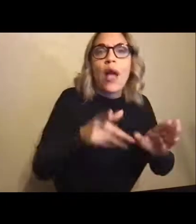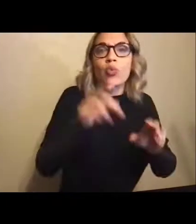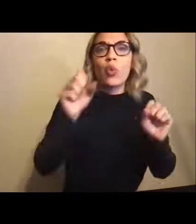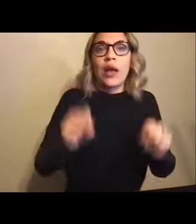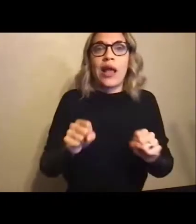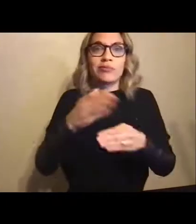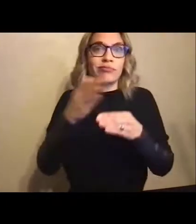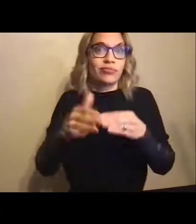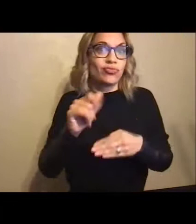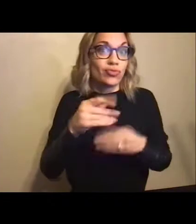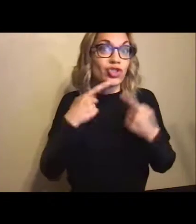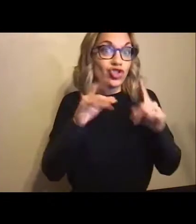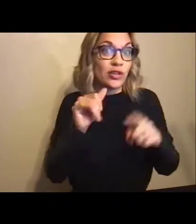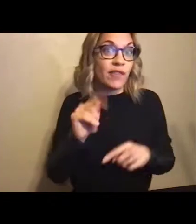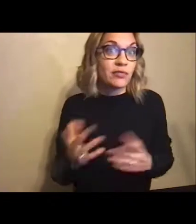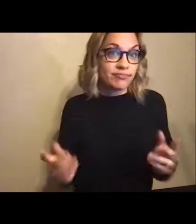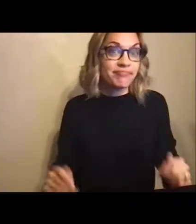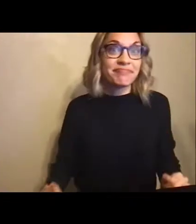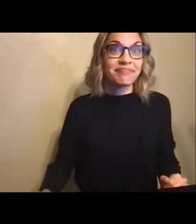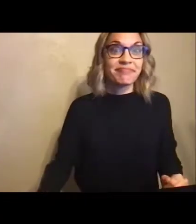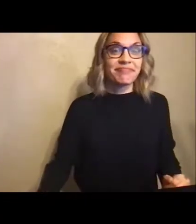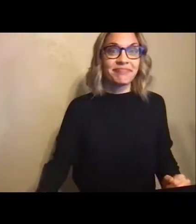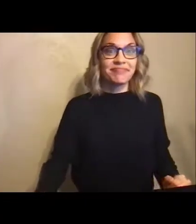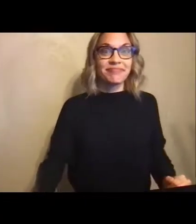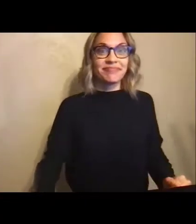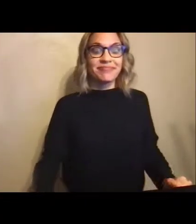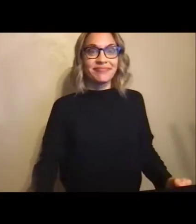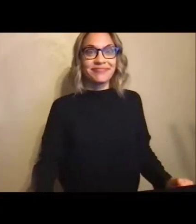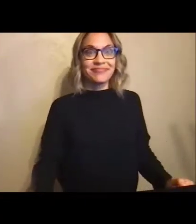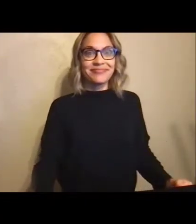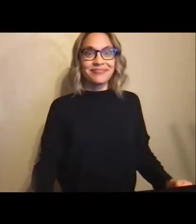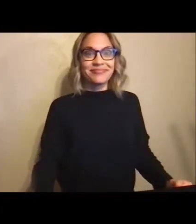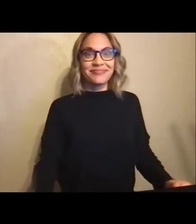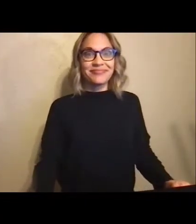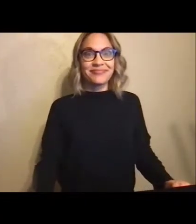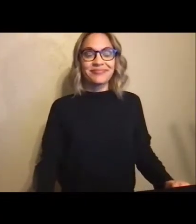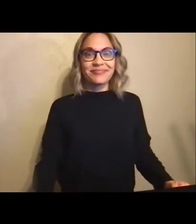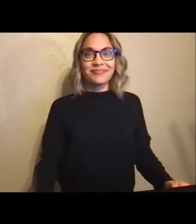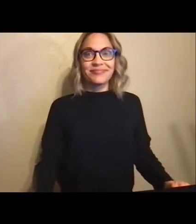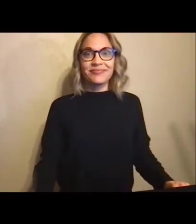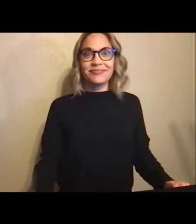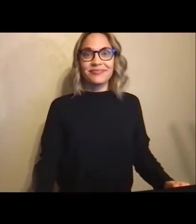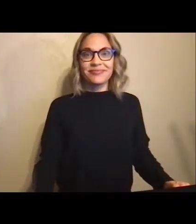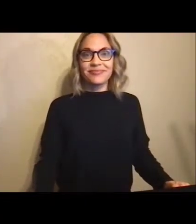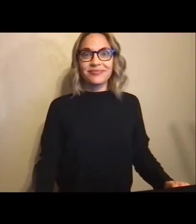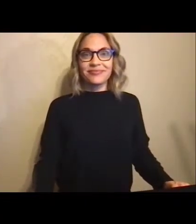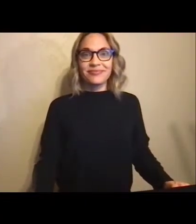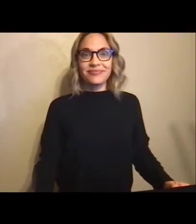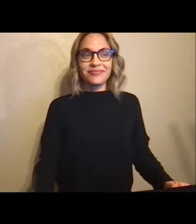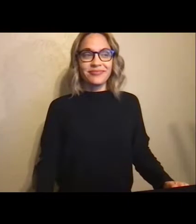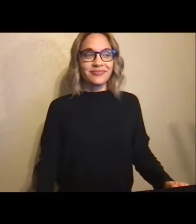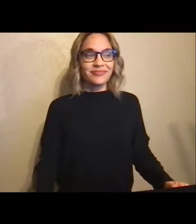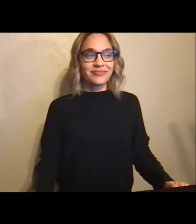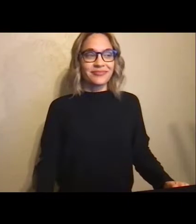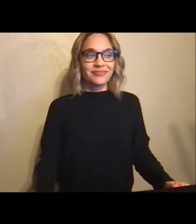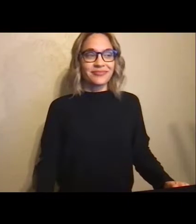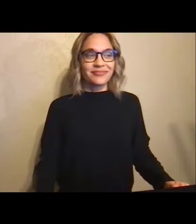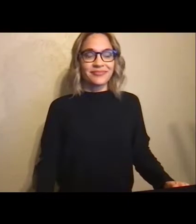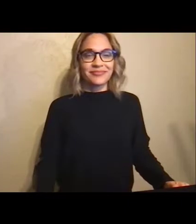and help you look into other possible avenues to increase and lead to success.